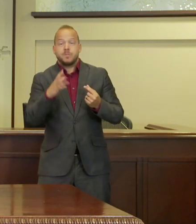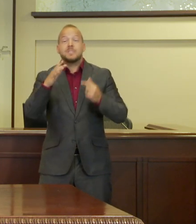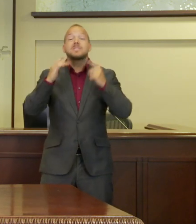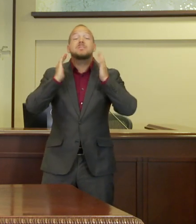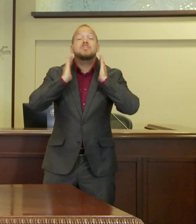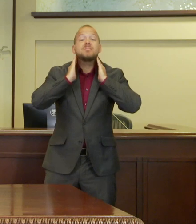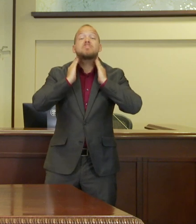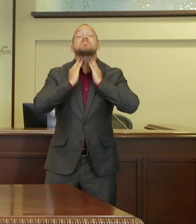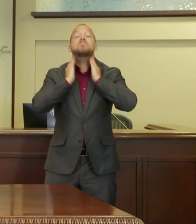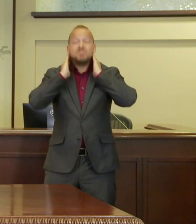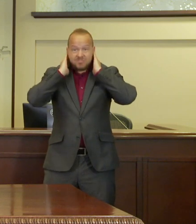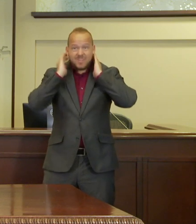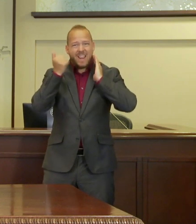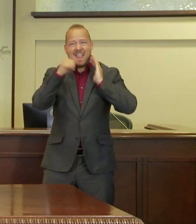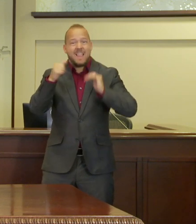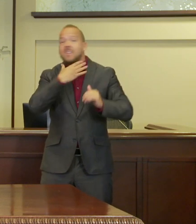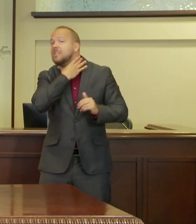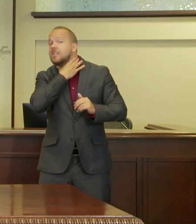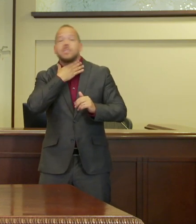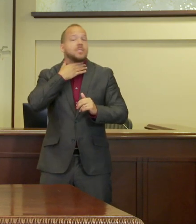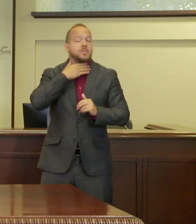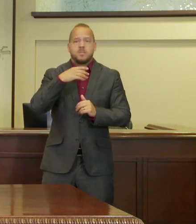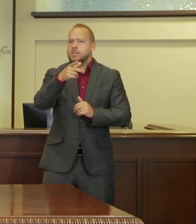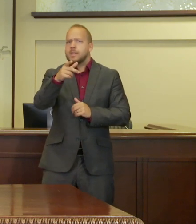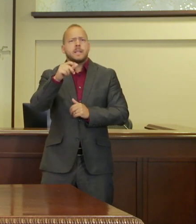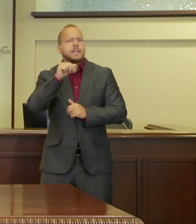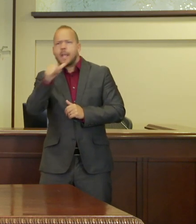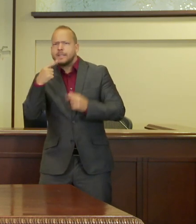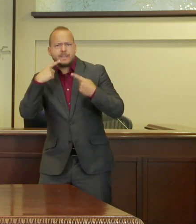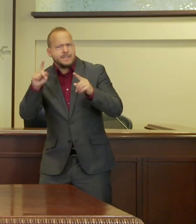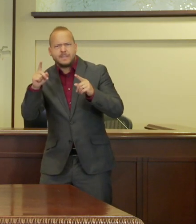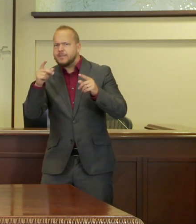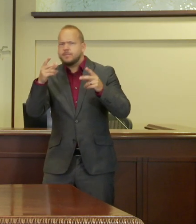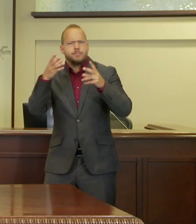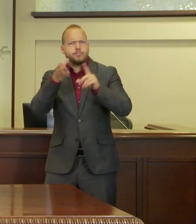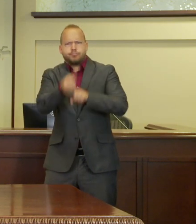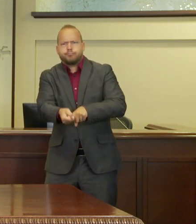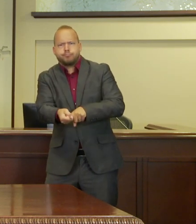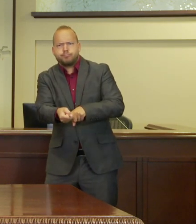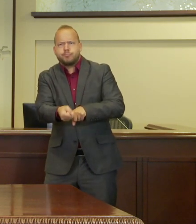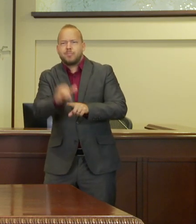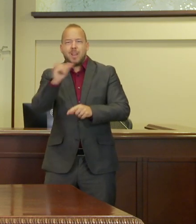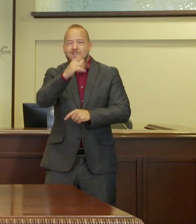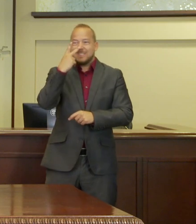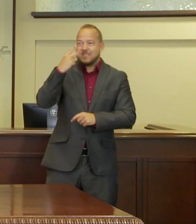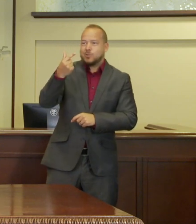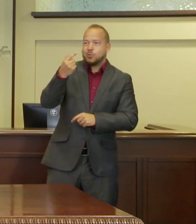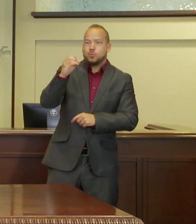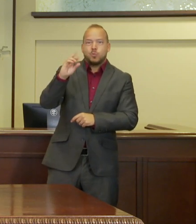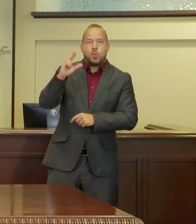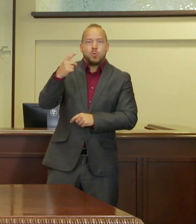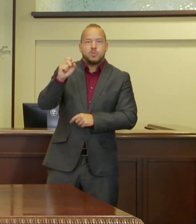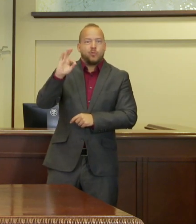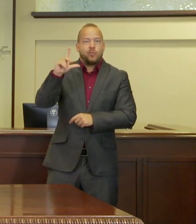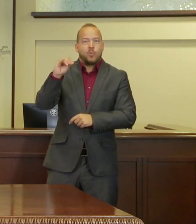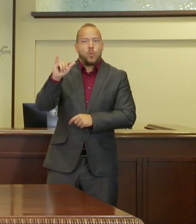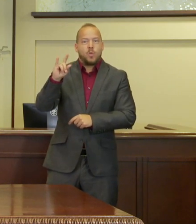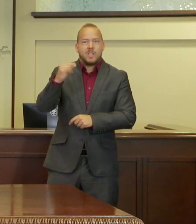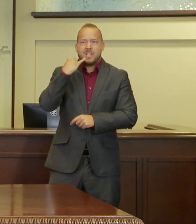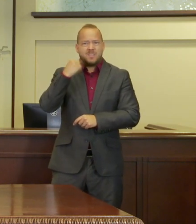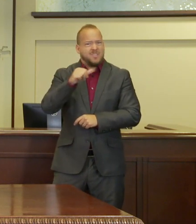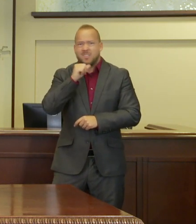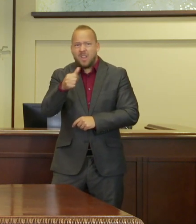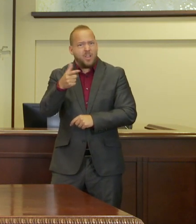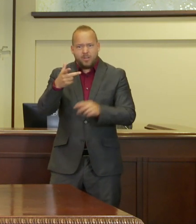have the immediate effect that we saw in the murder of George Floyd, you can still really hurt somebody if